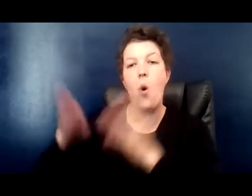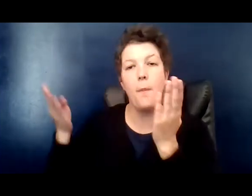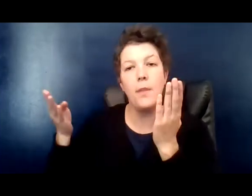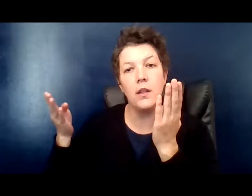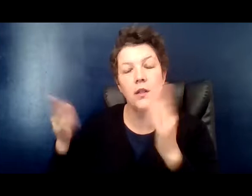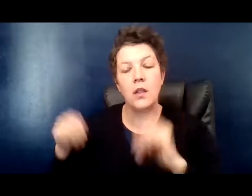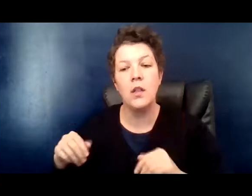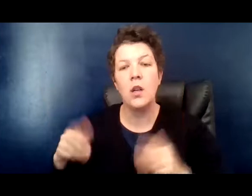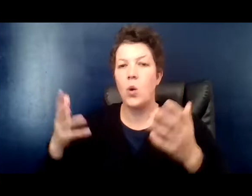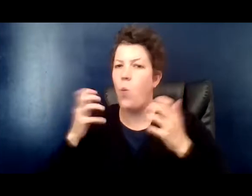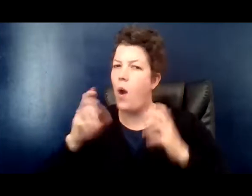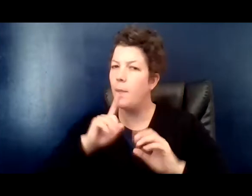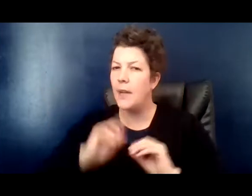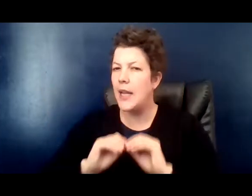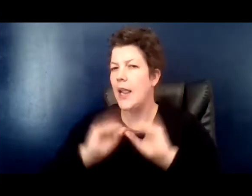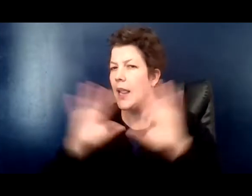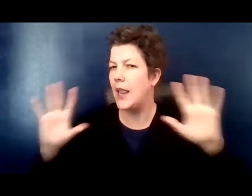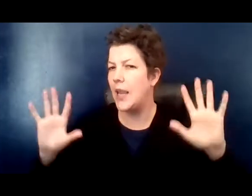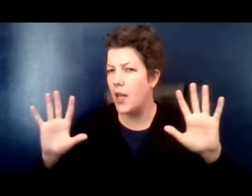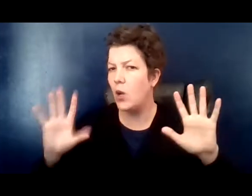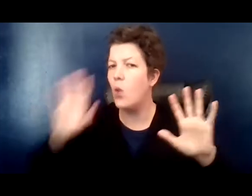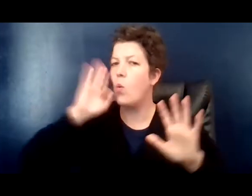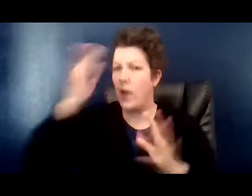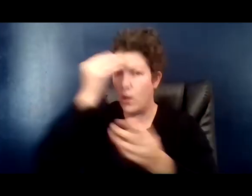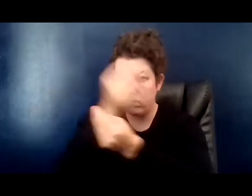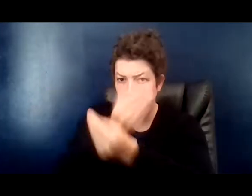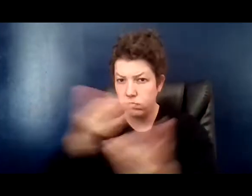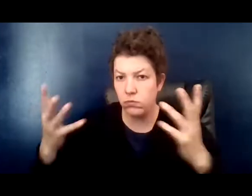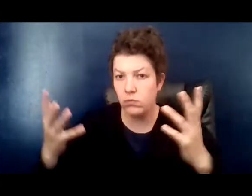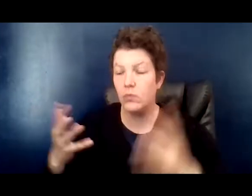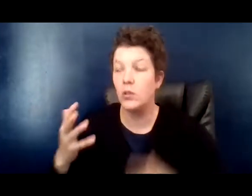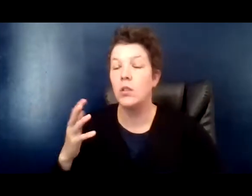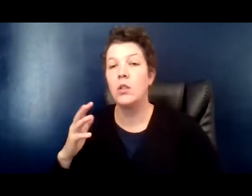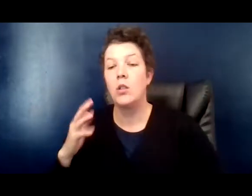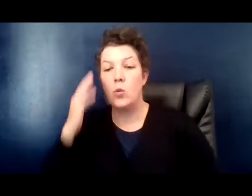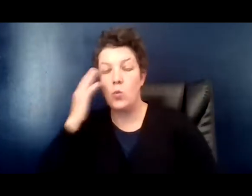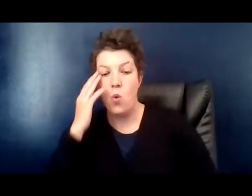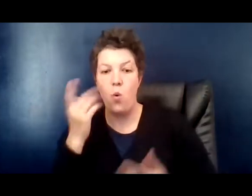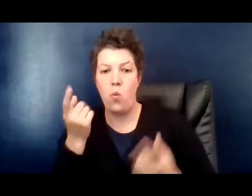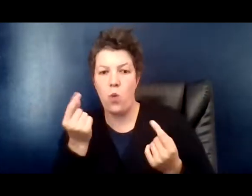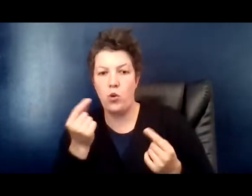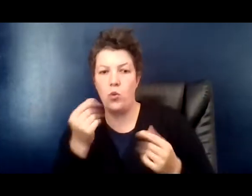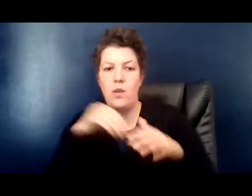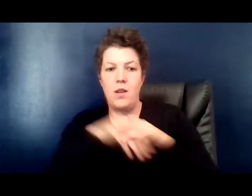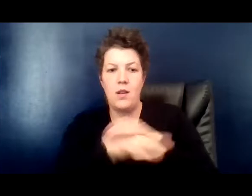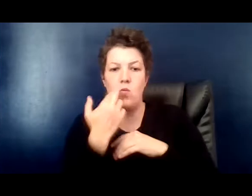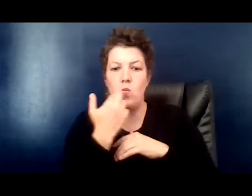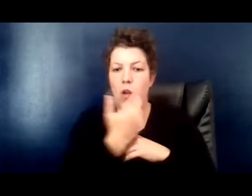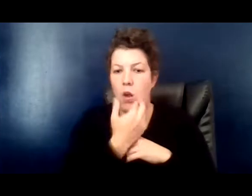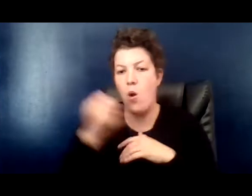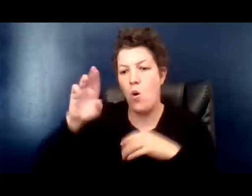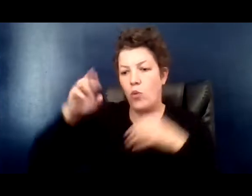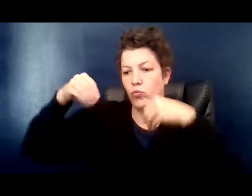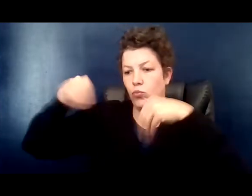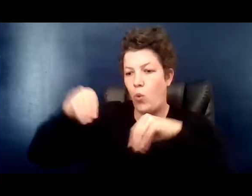there's no confusion. As I've said earlier, wherever you go, you know what's required of you, and you know what's required of the business industry